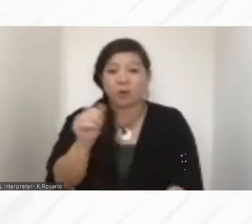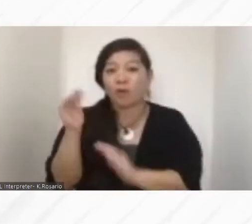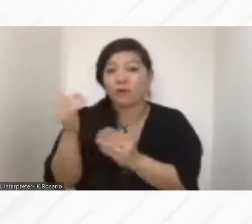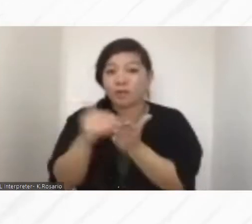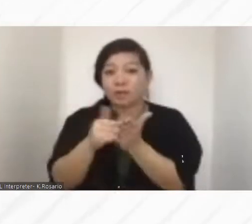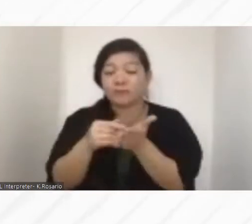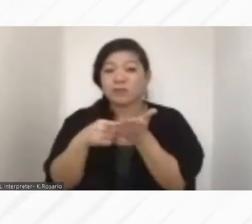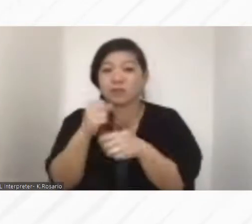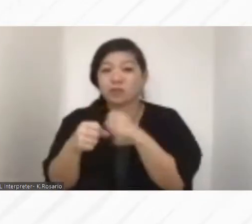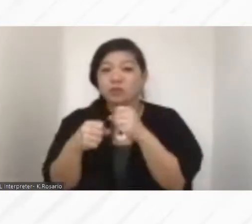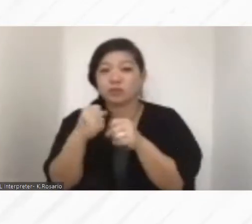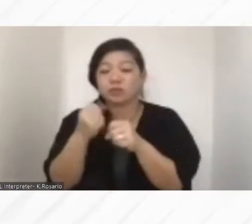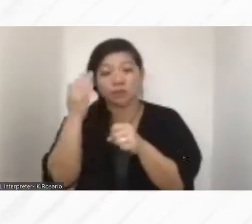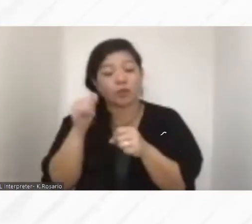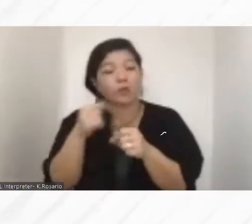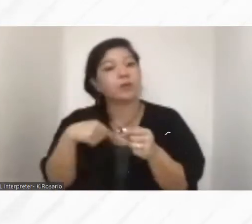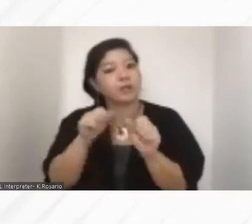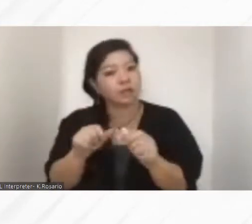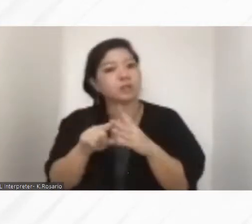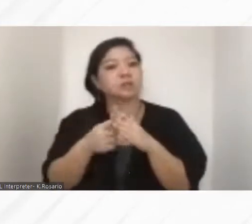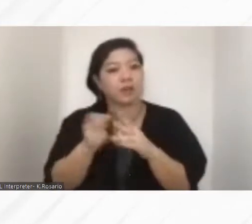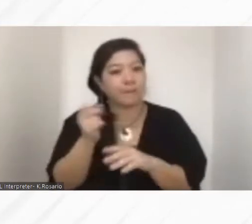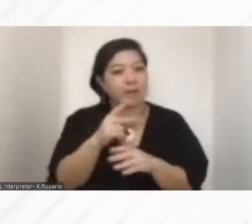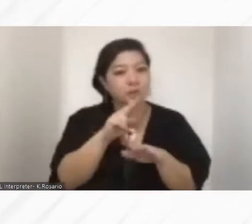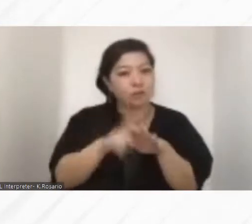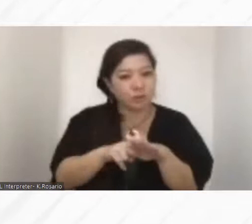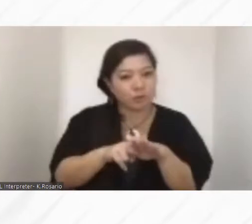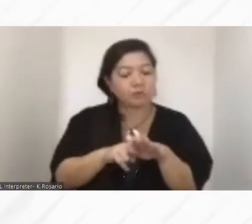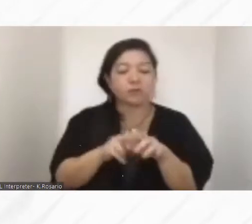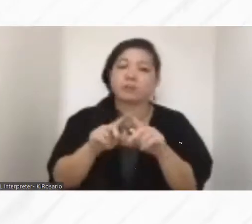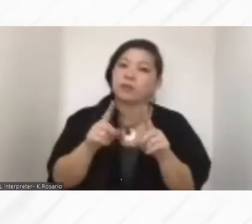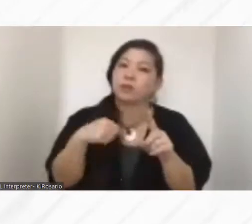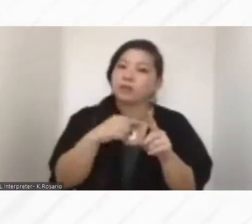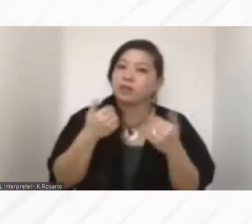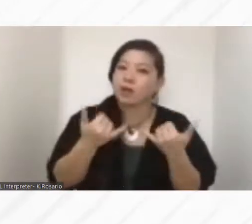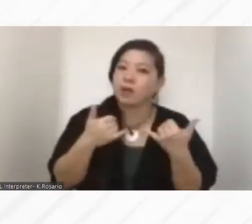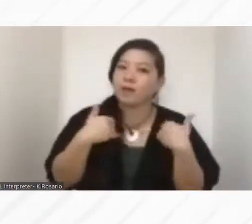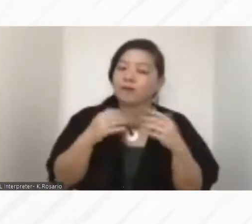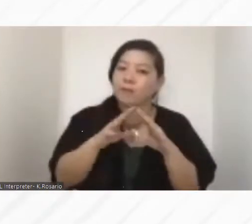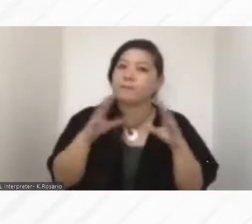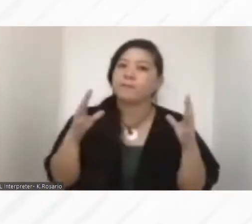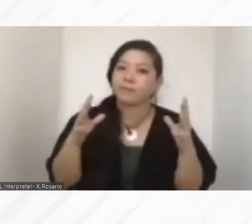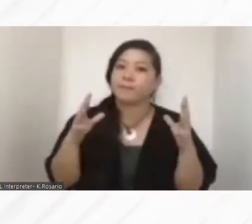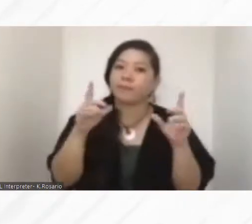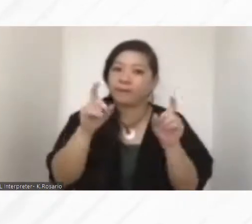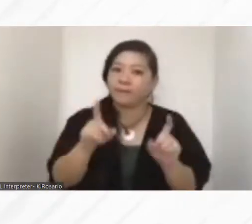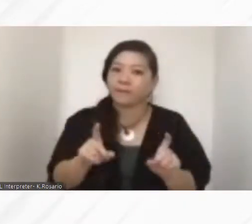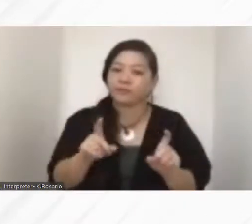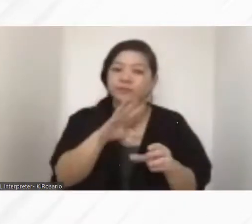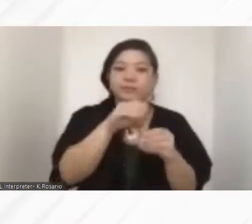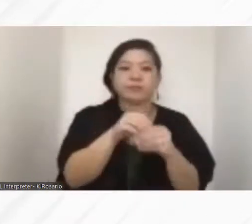year, we can start to get back to normal. We now have much greater availability of testing, including